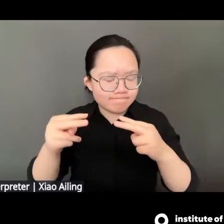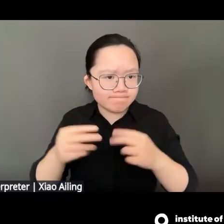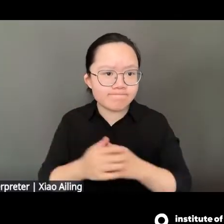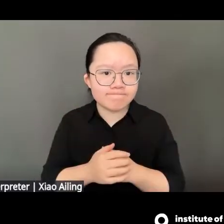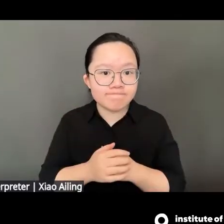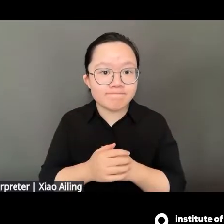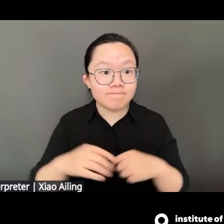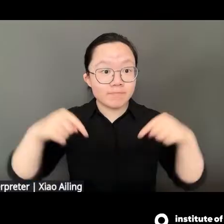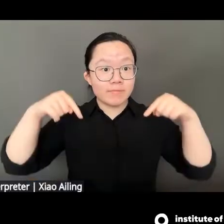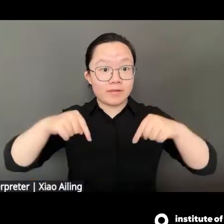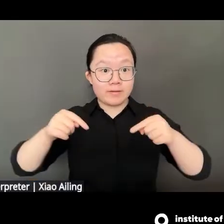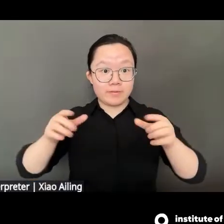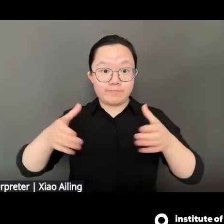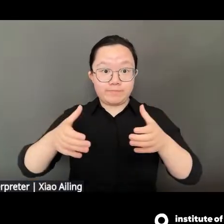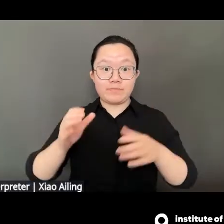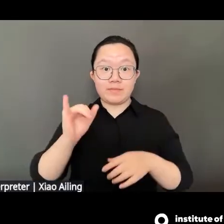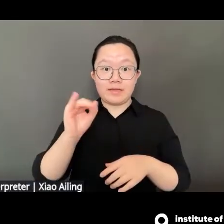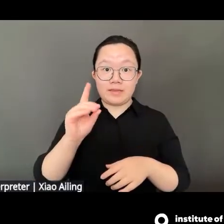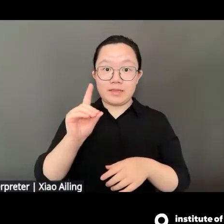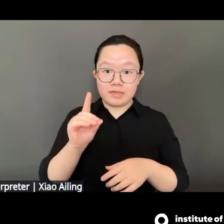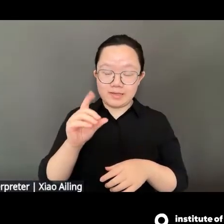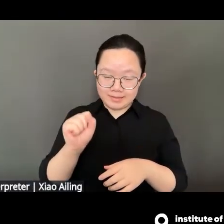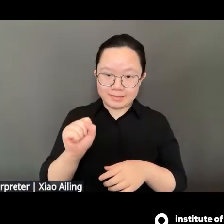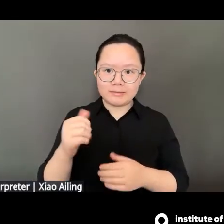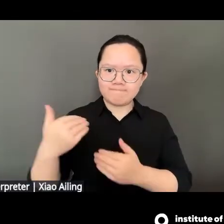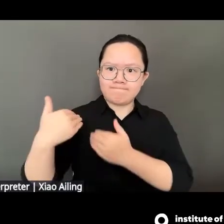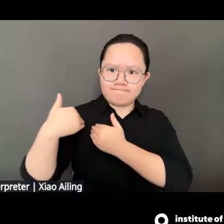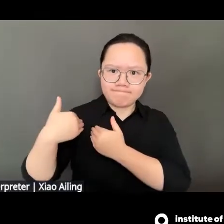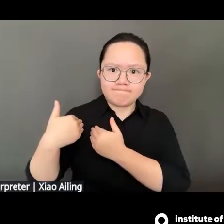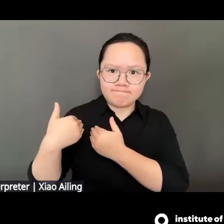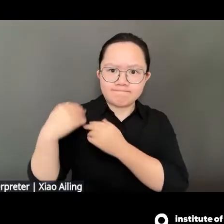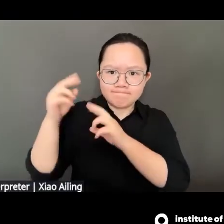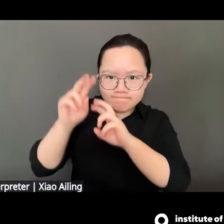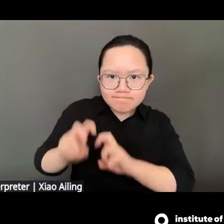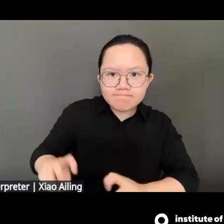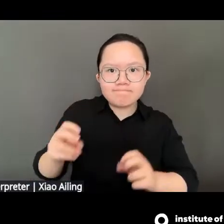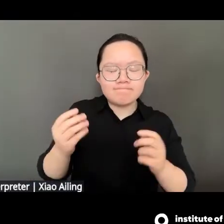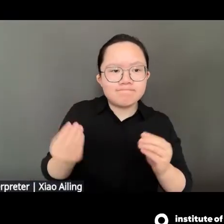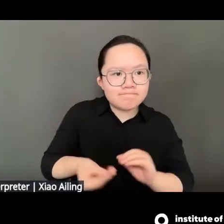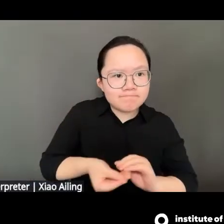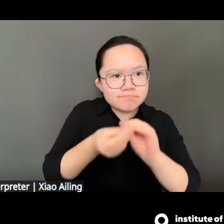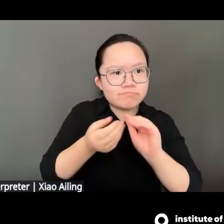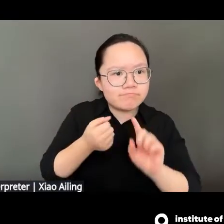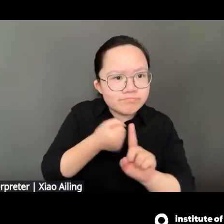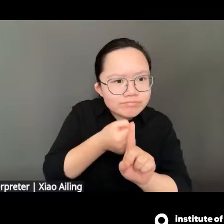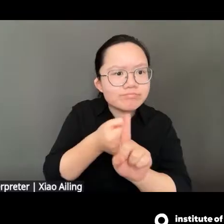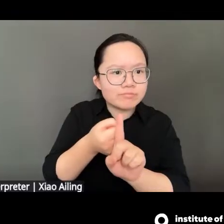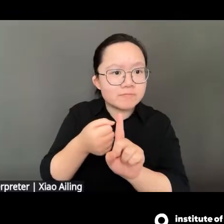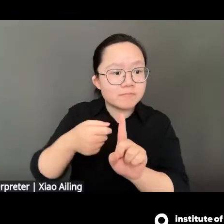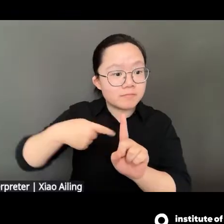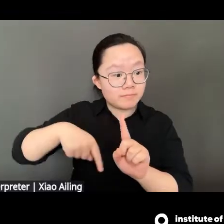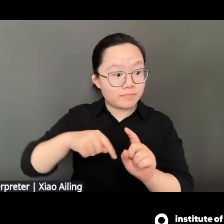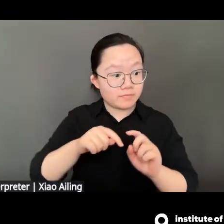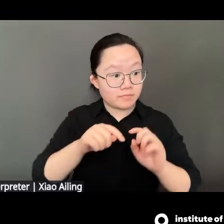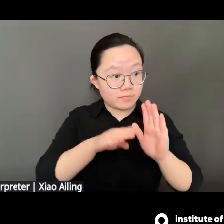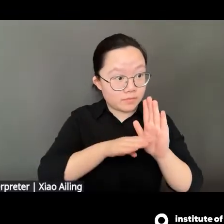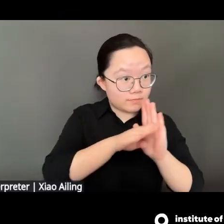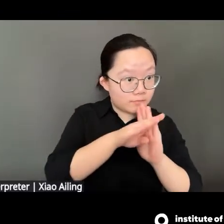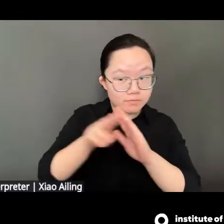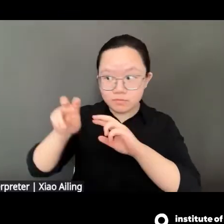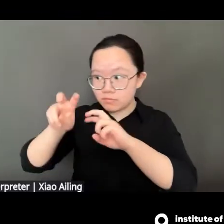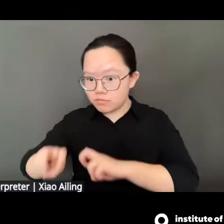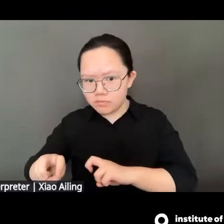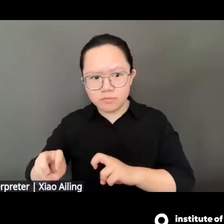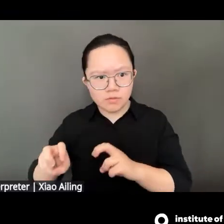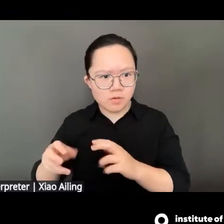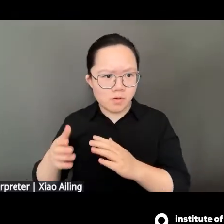Disability Inclusive Development Program, DID, a large coalition of organizations working on disability over the last 10 years,